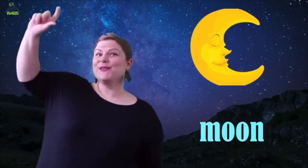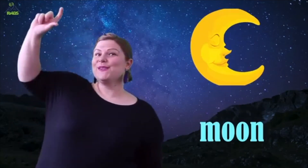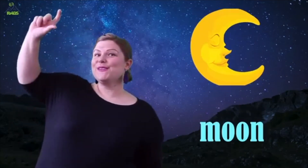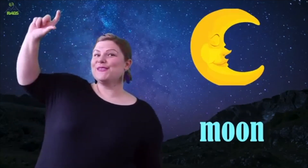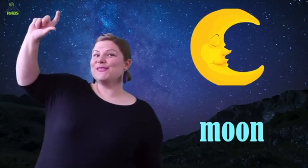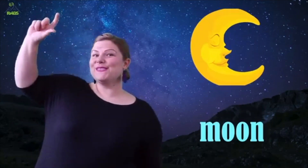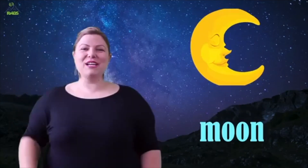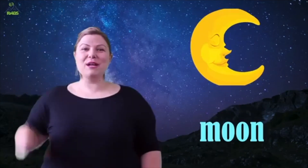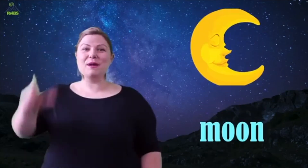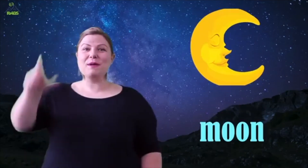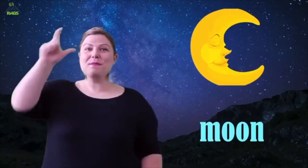Moon.